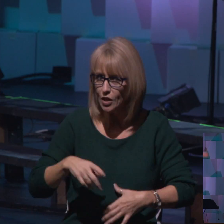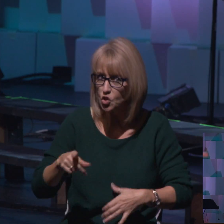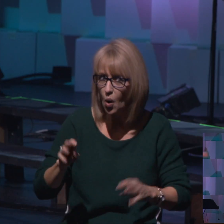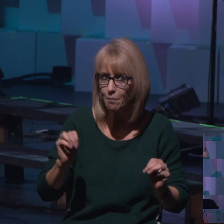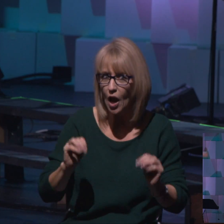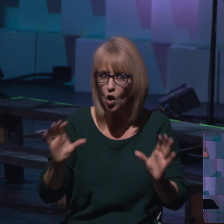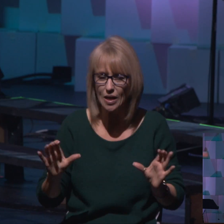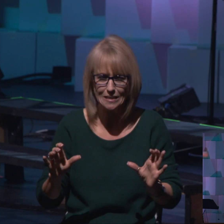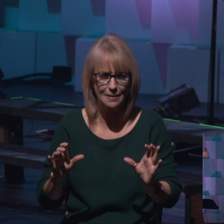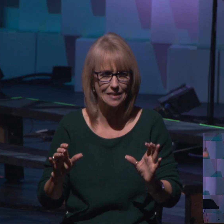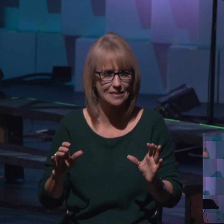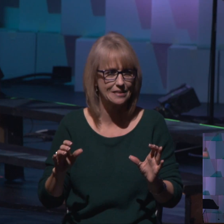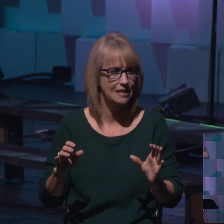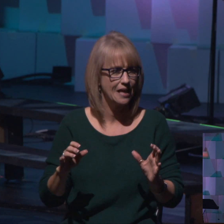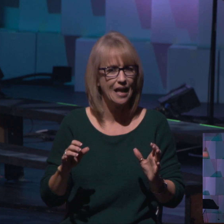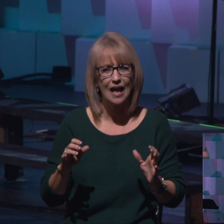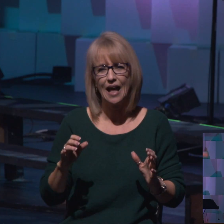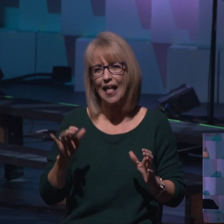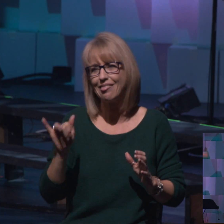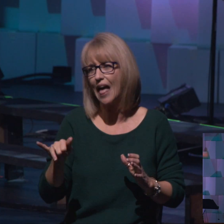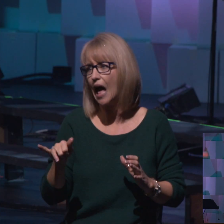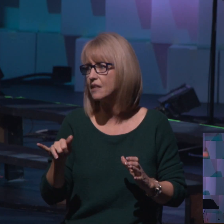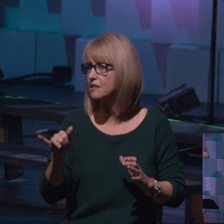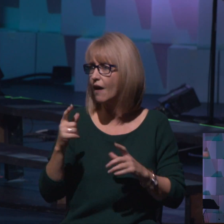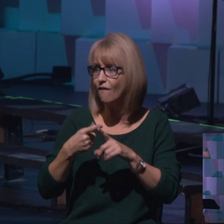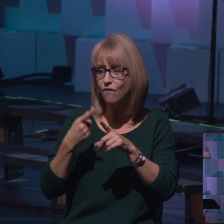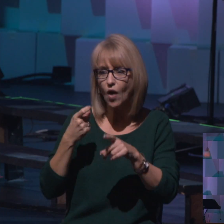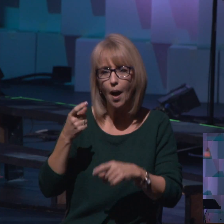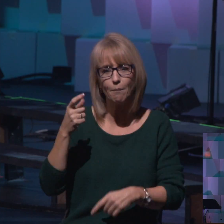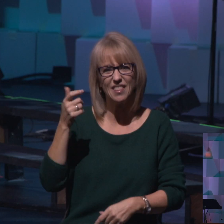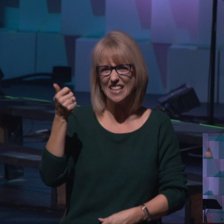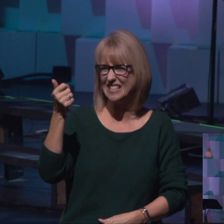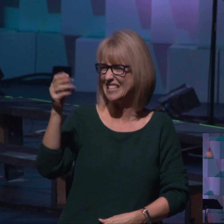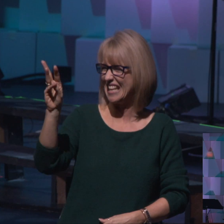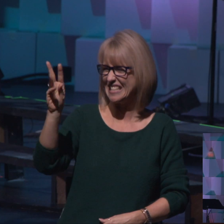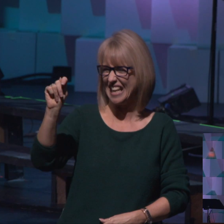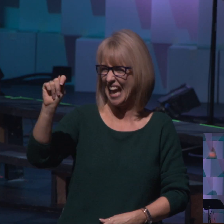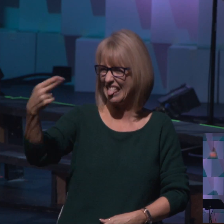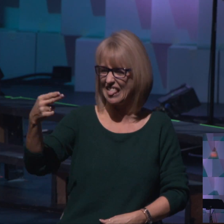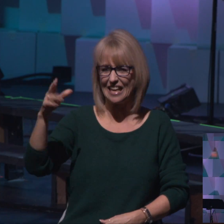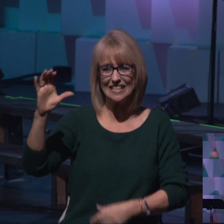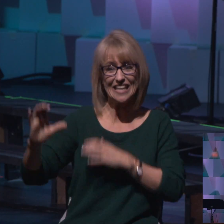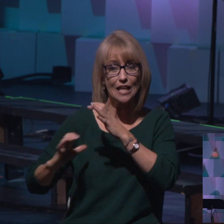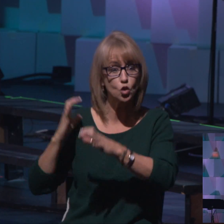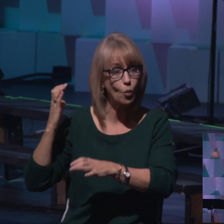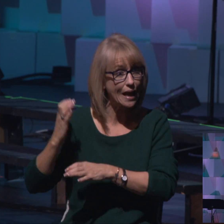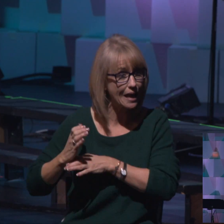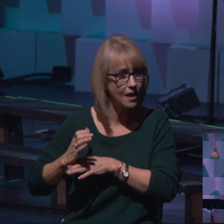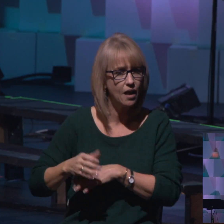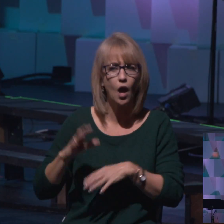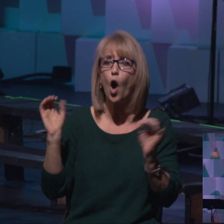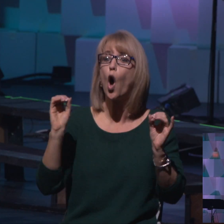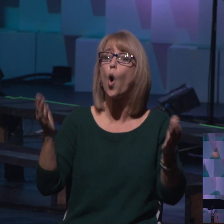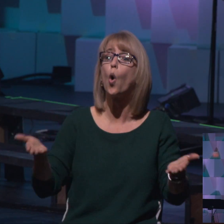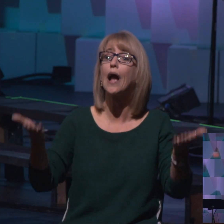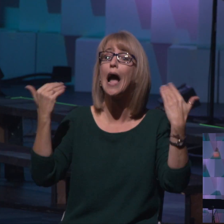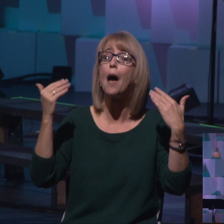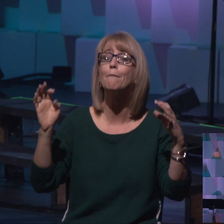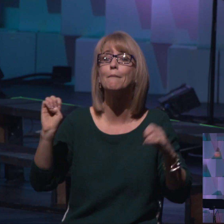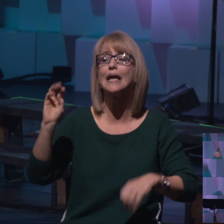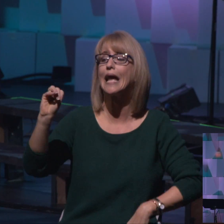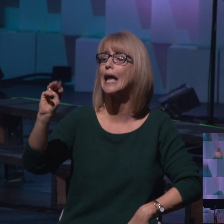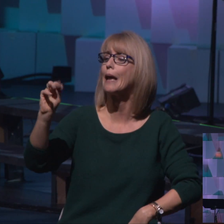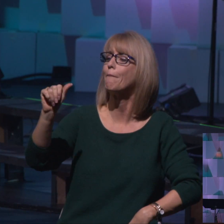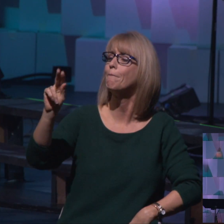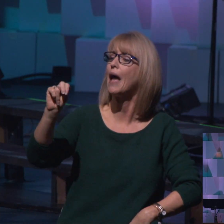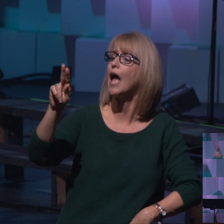Christmas, is around from the 16th century. It's an old one. There's one that's even older. The old Come, O Come, Emmanuel was penned